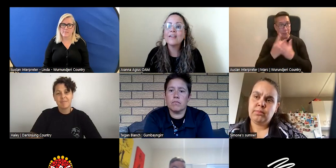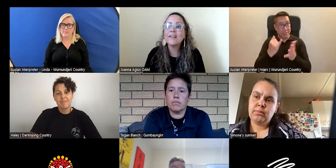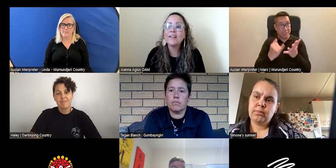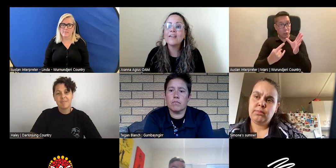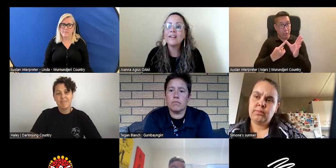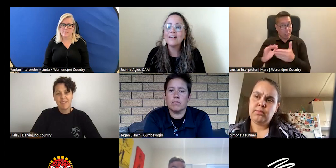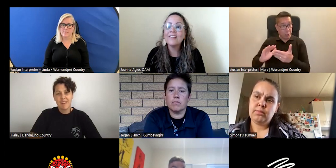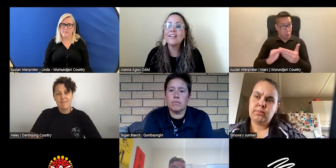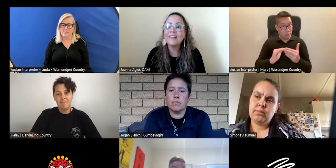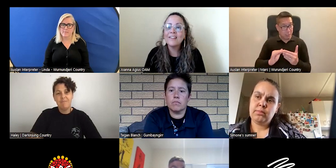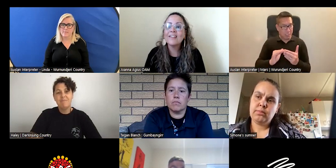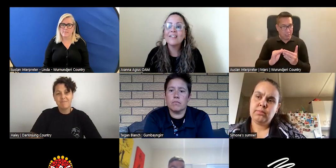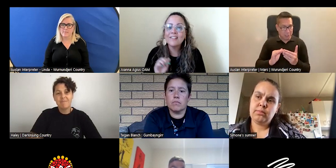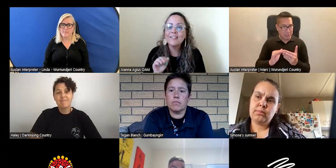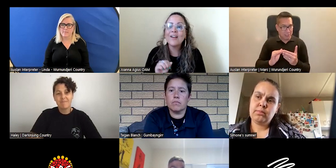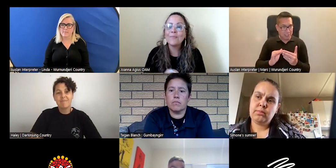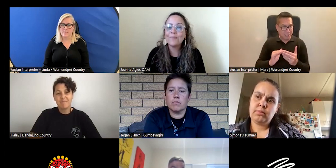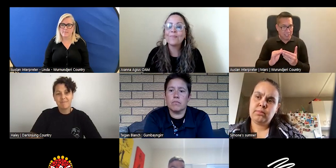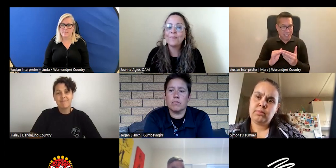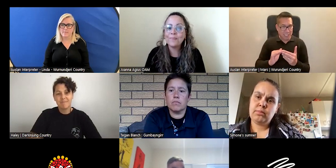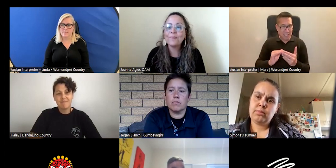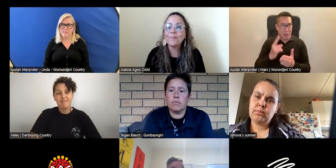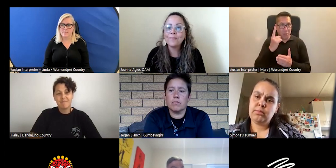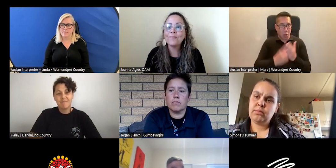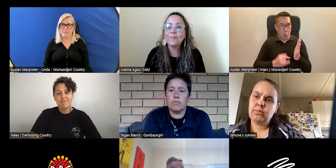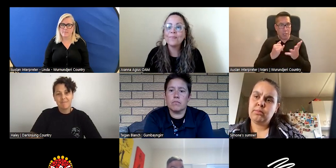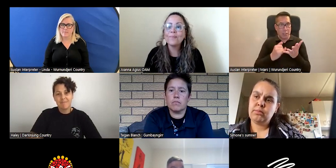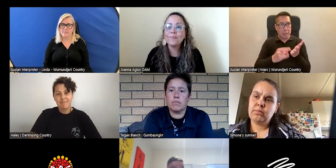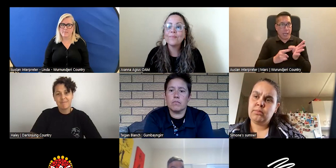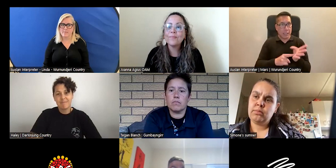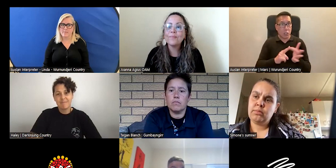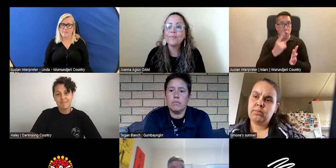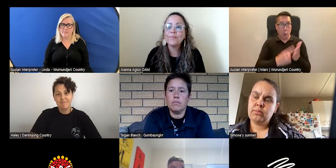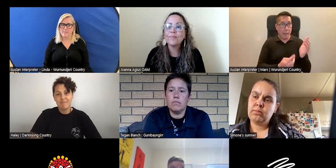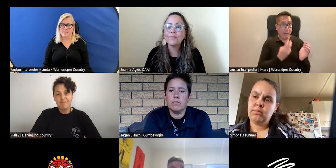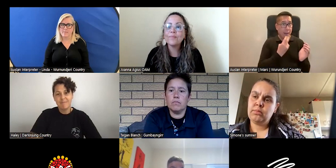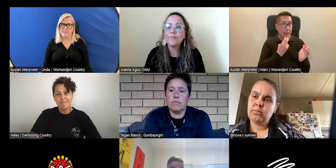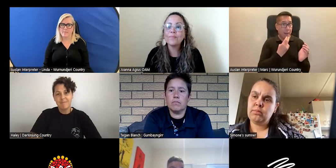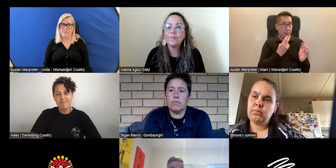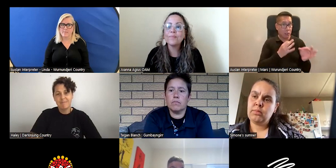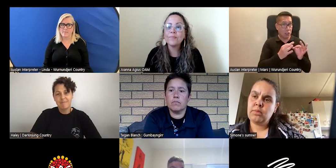Australia, and being the only state who are designing and leading that.